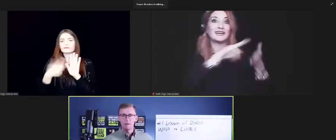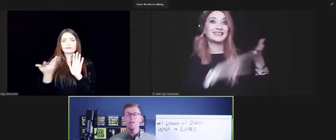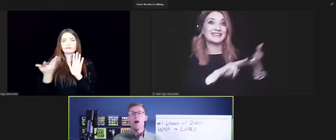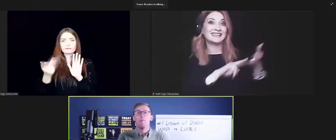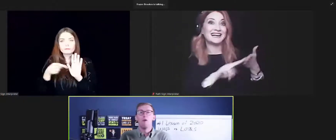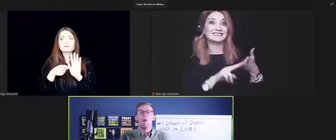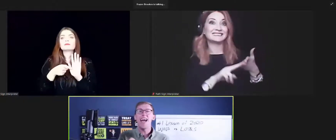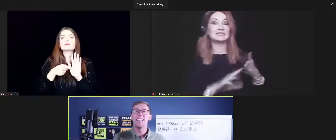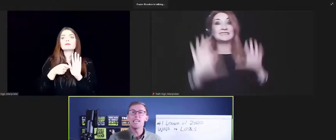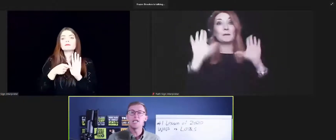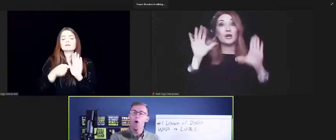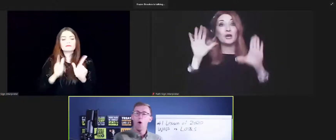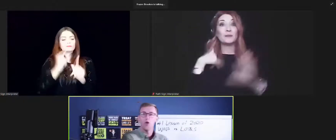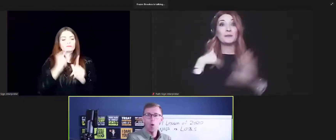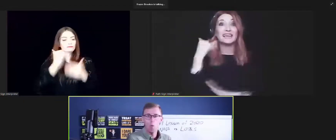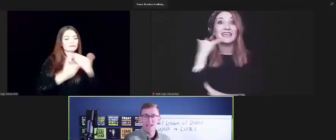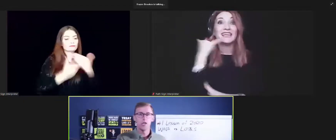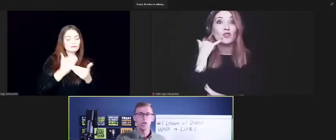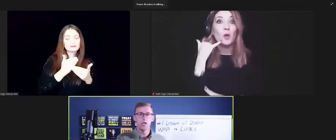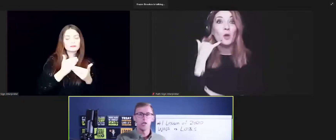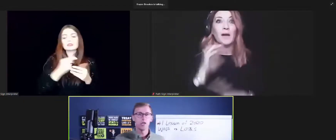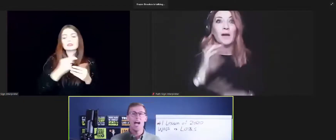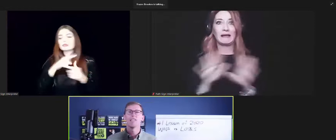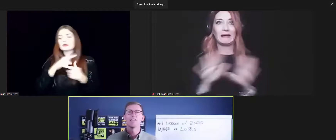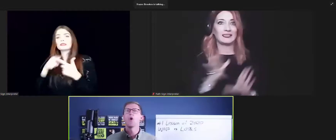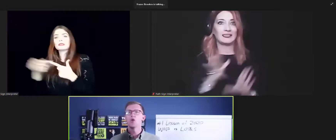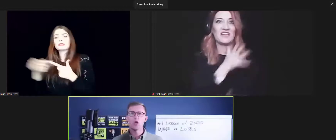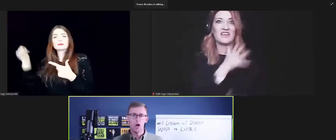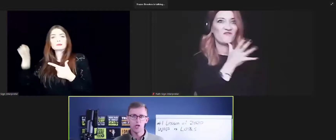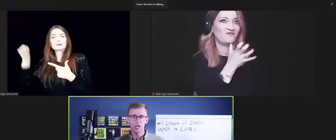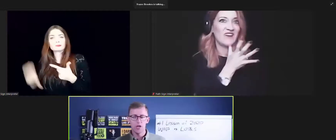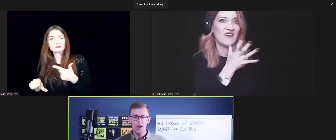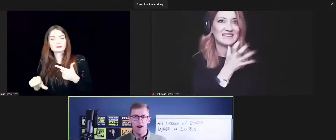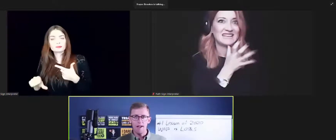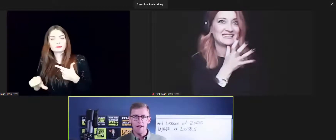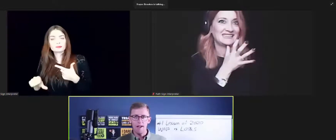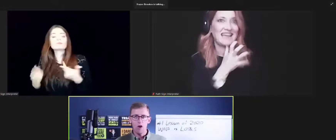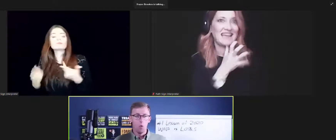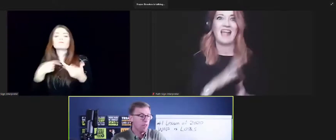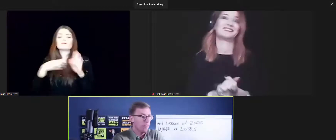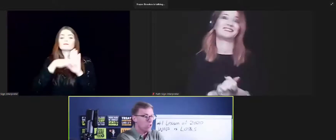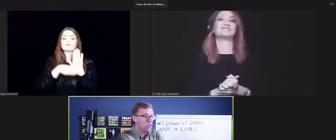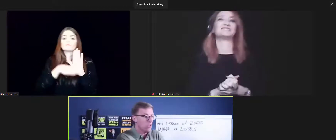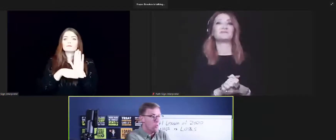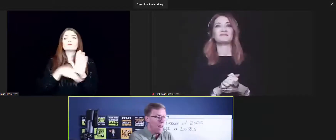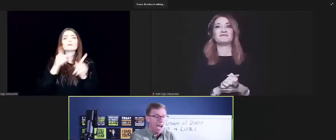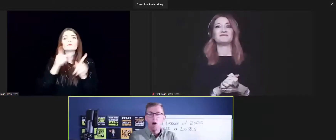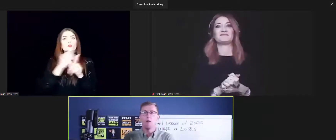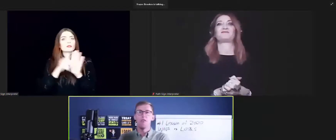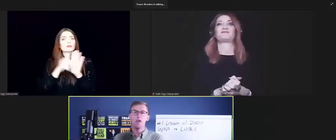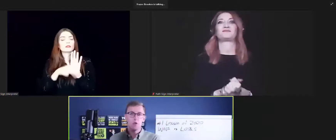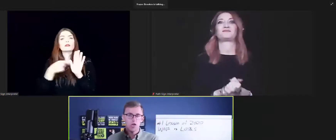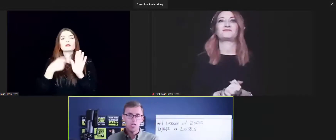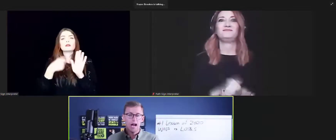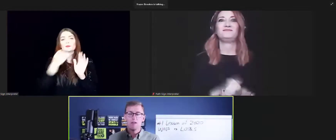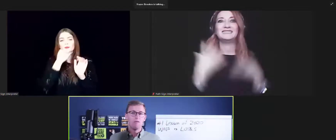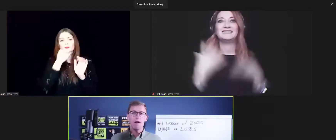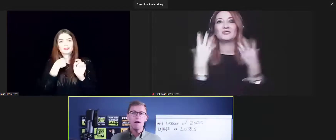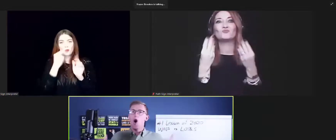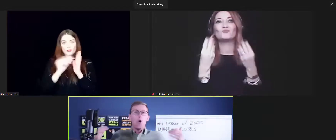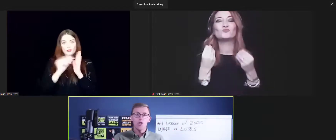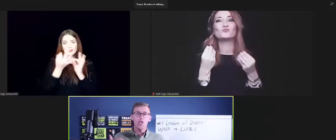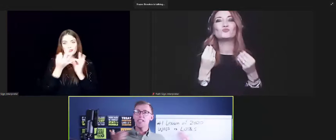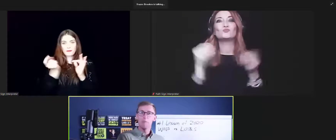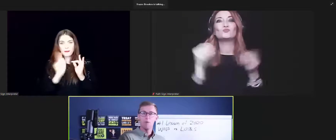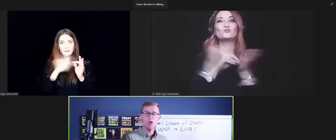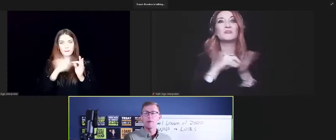myself. But write a list of all your wins and all your losses, right? What were the things you won at? What were the things you lost at, right?